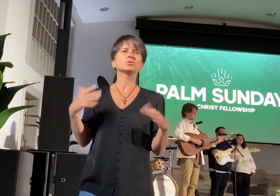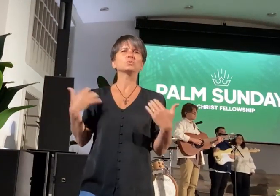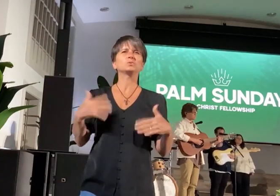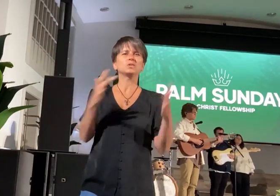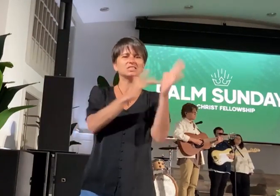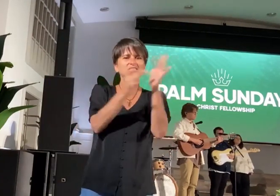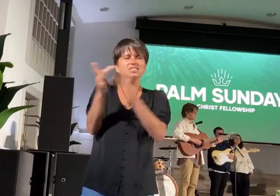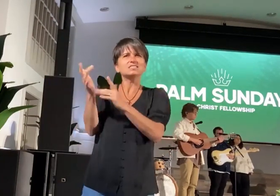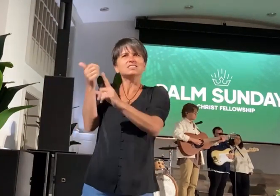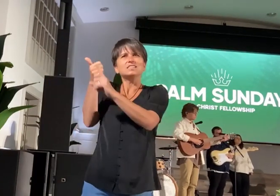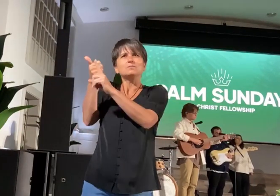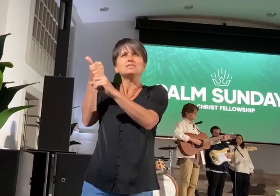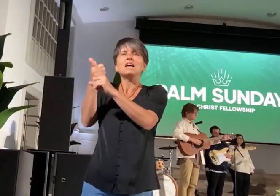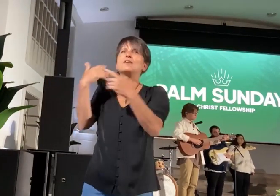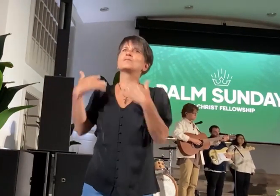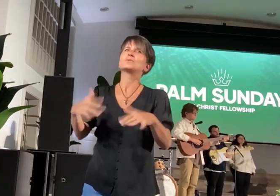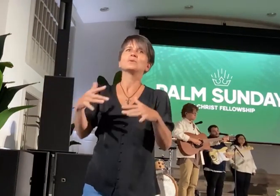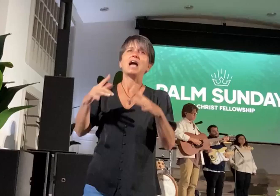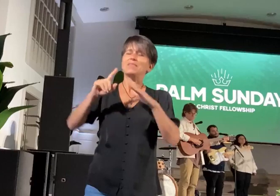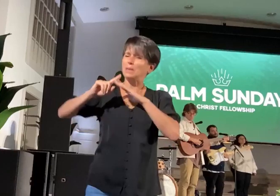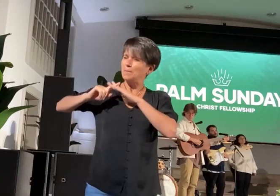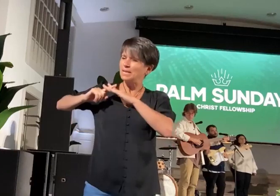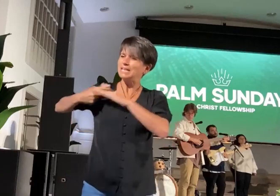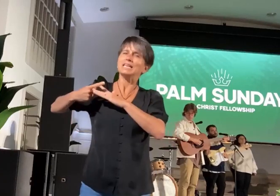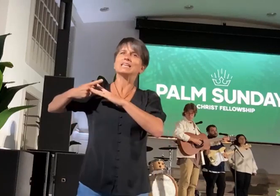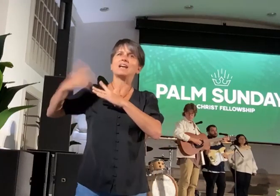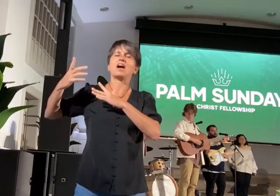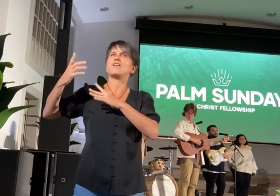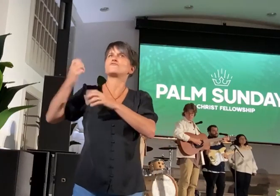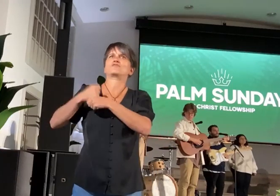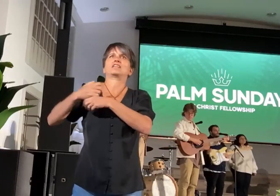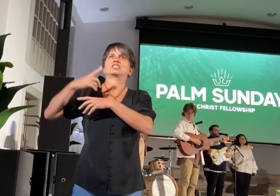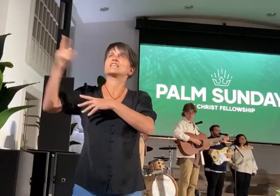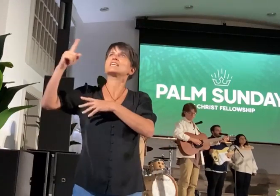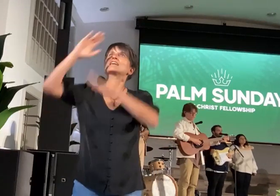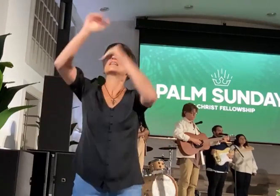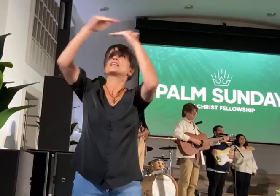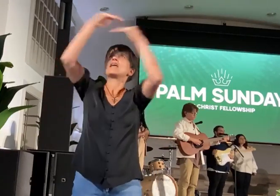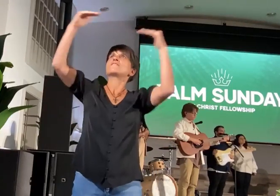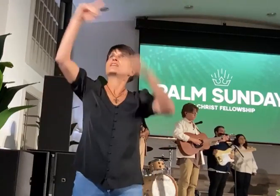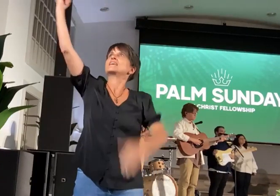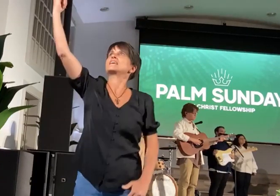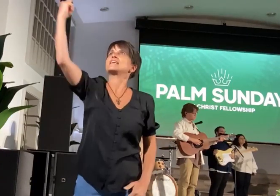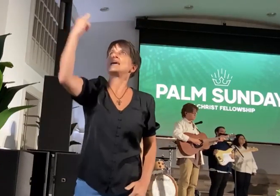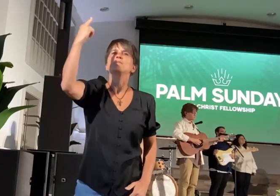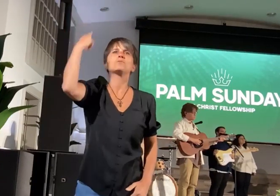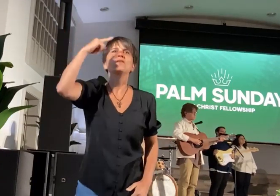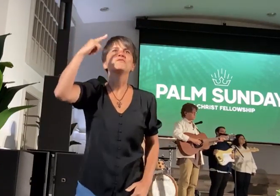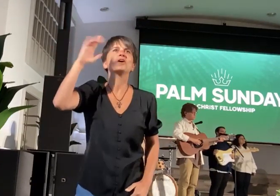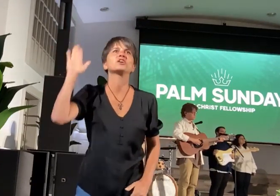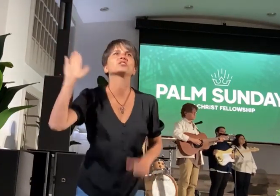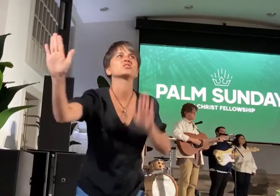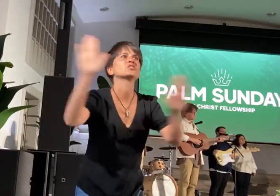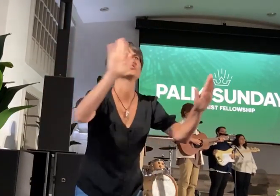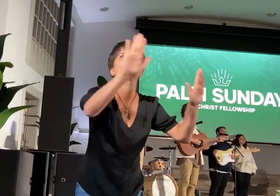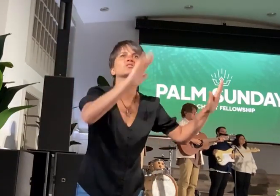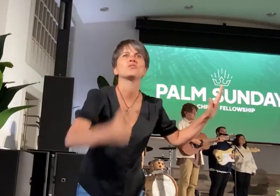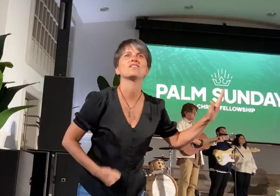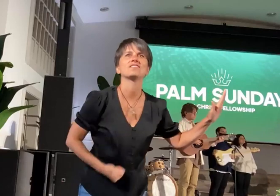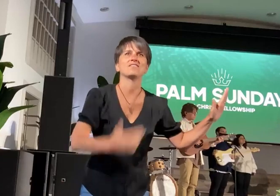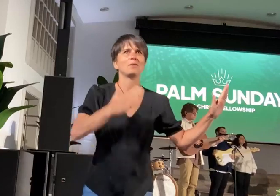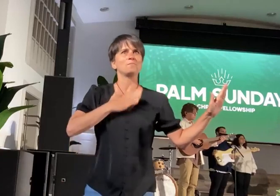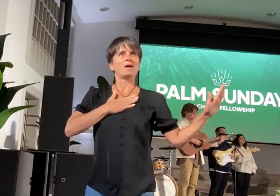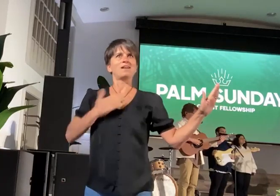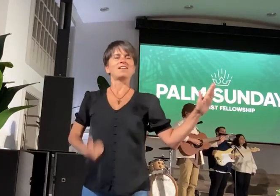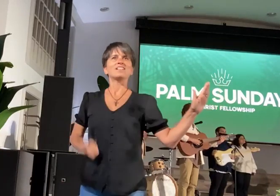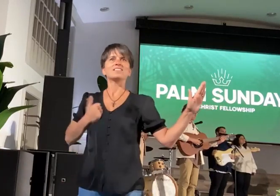Jesus, who was there at the beginning of time, at the dawn of creation, would step out of heaven into your story, into my story, to offer